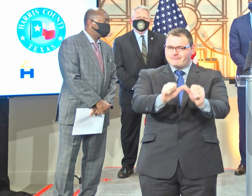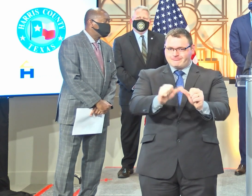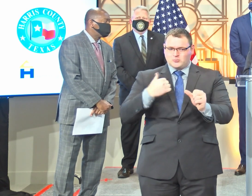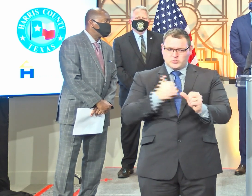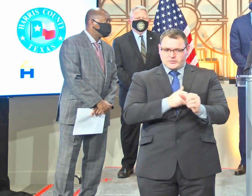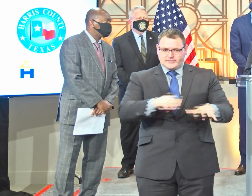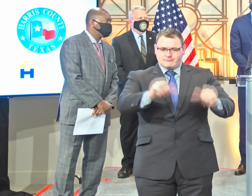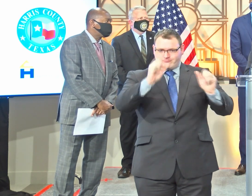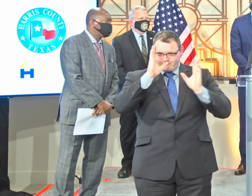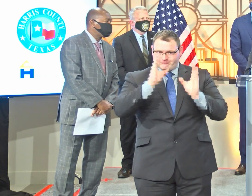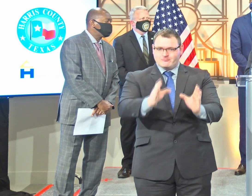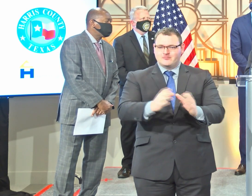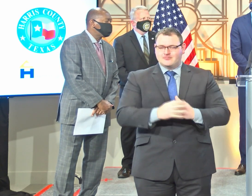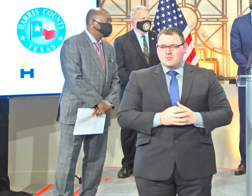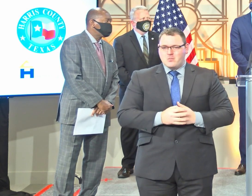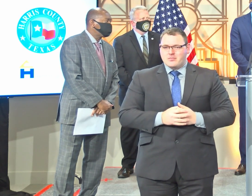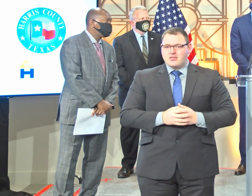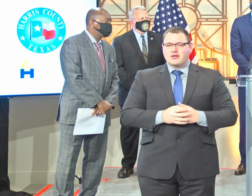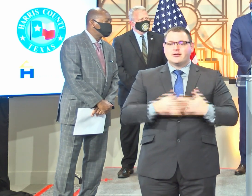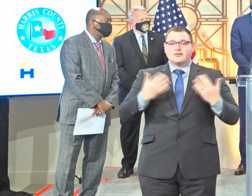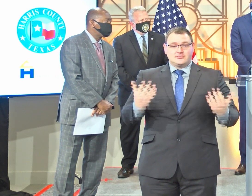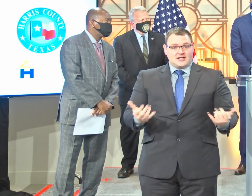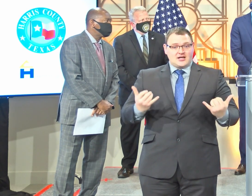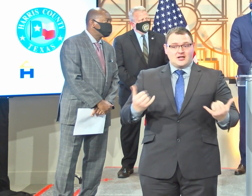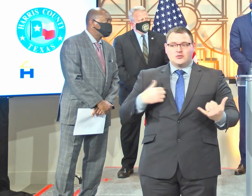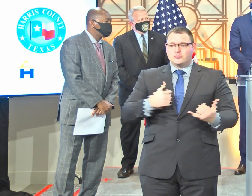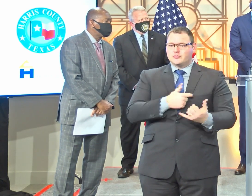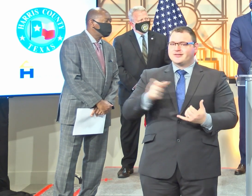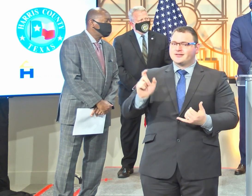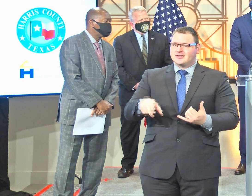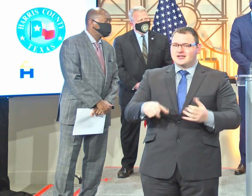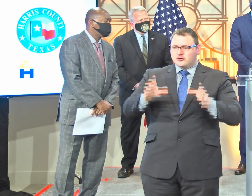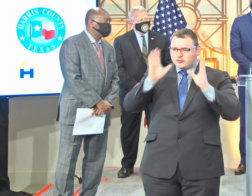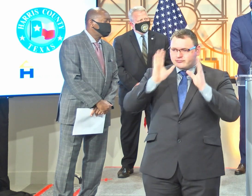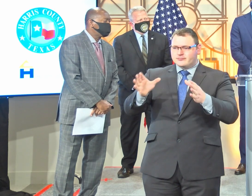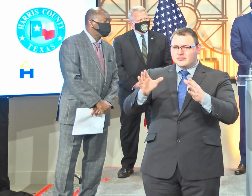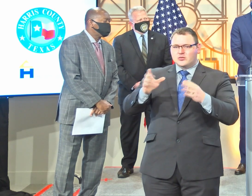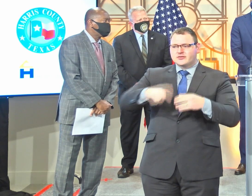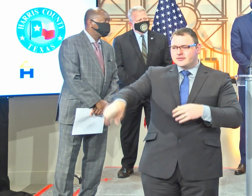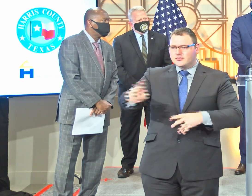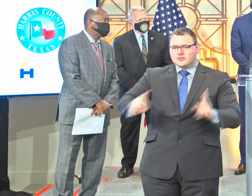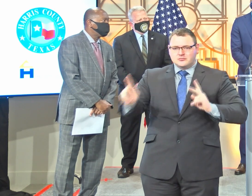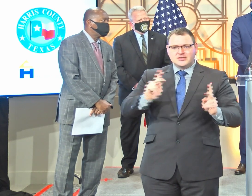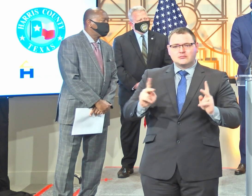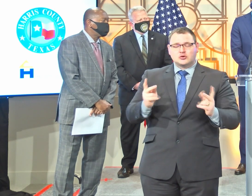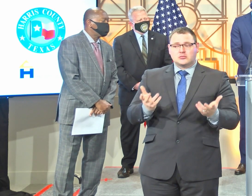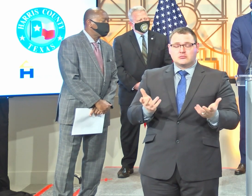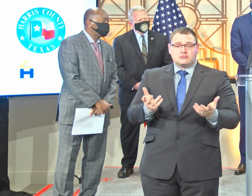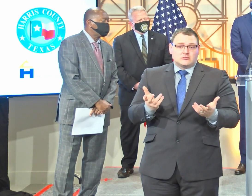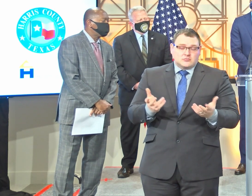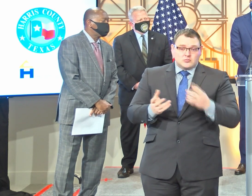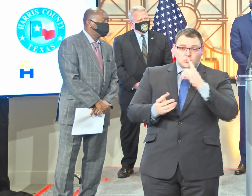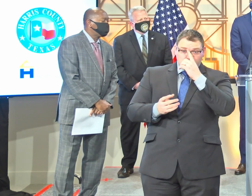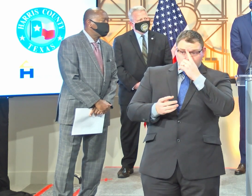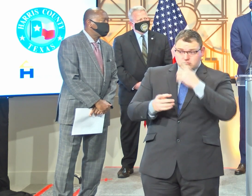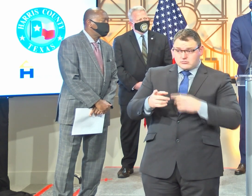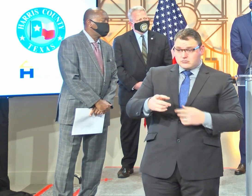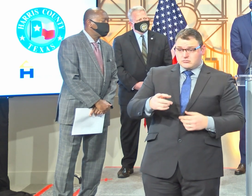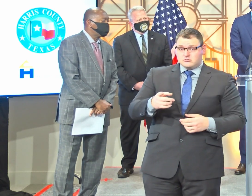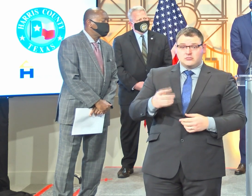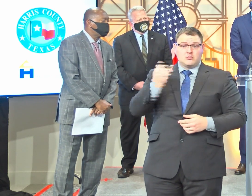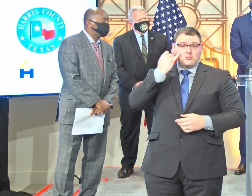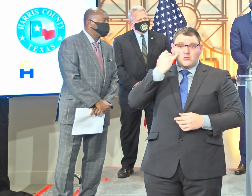this issue from the front seat of a patrol car. Then, as a member of Houston City Council, Mayor Pro Tem,